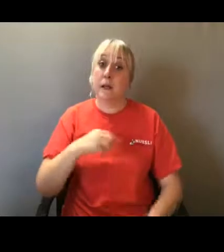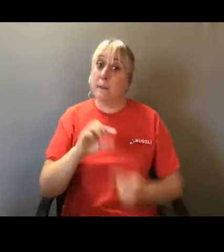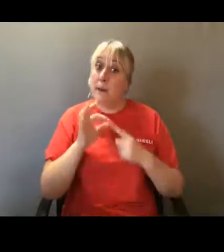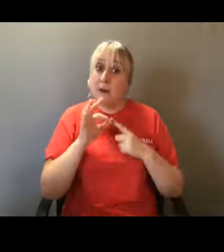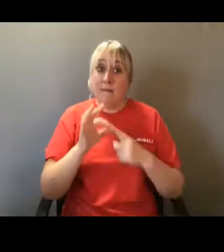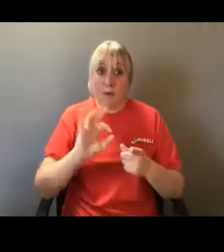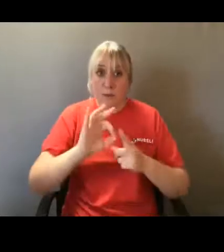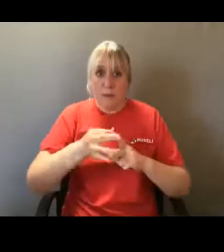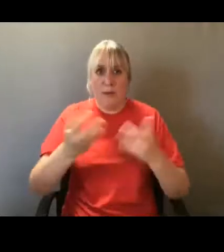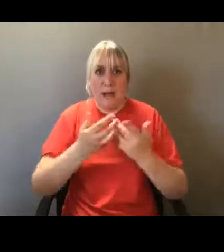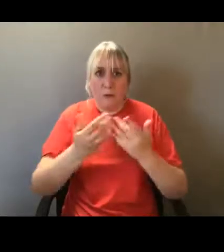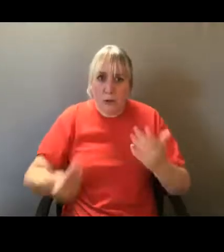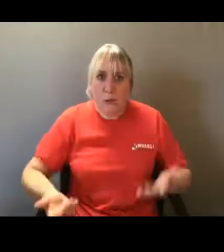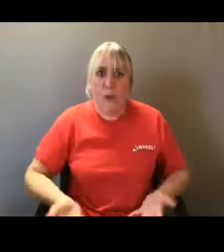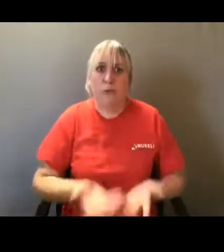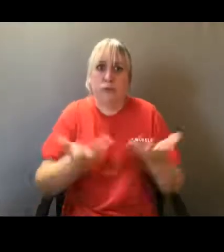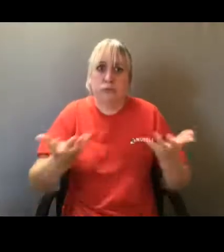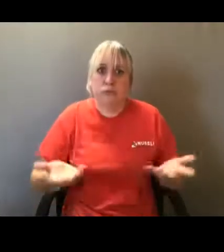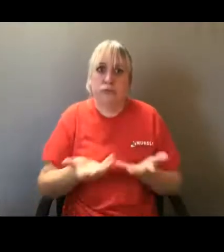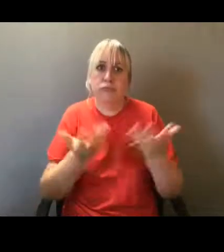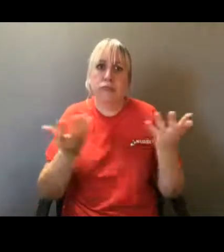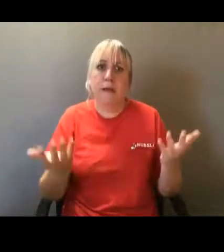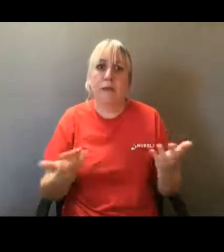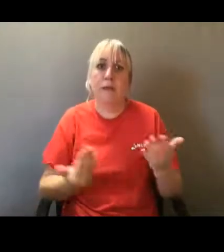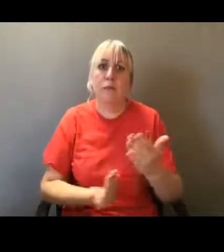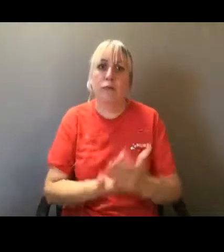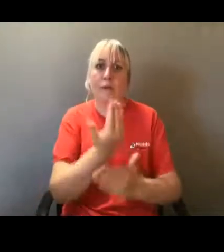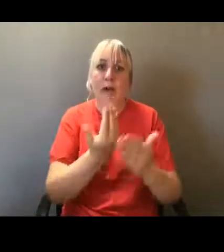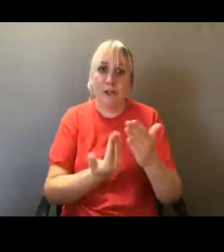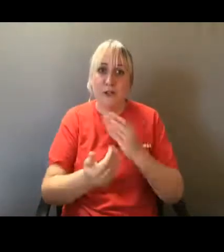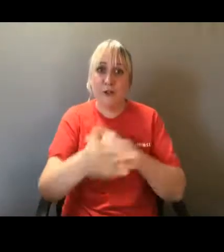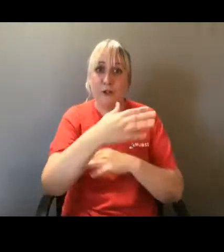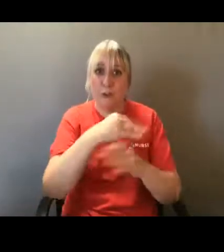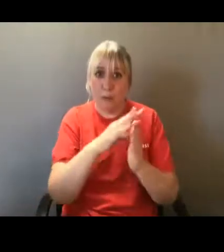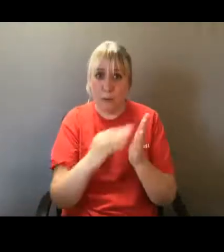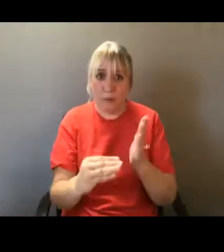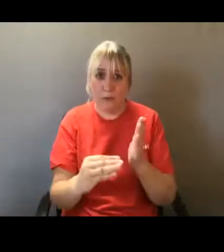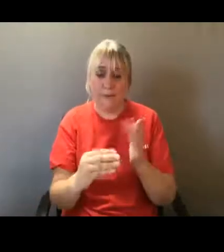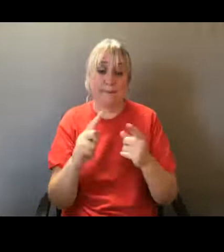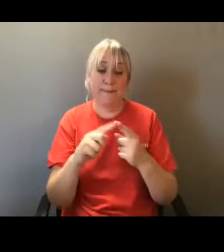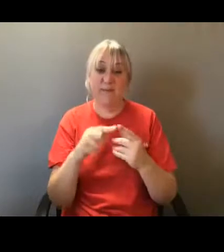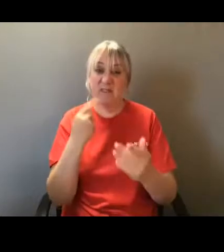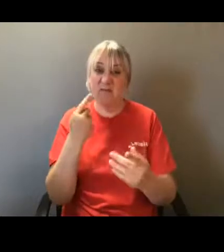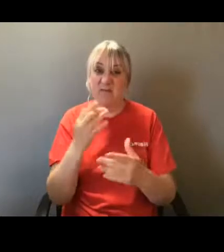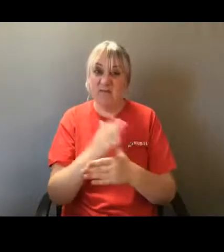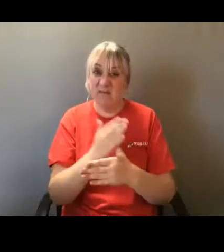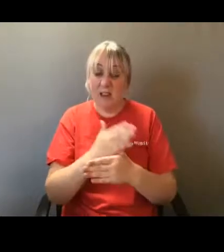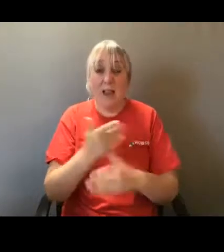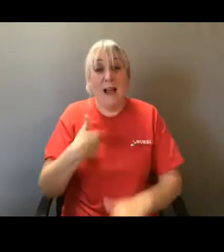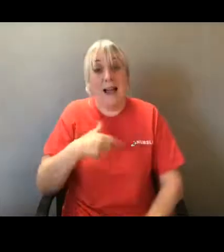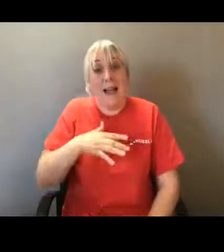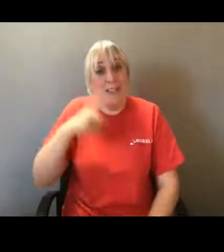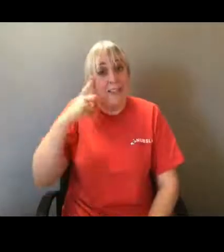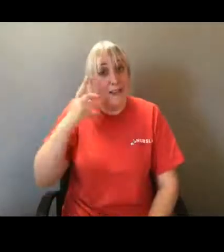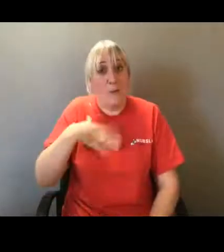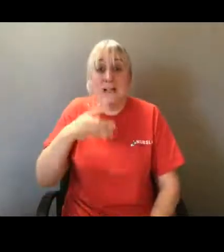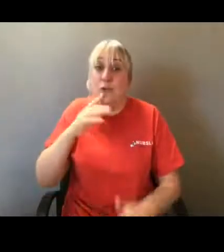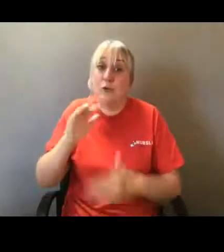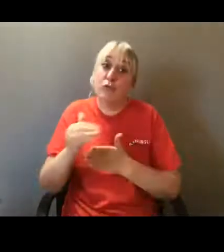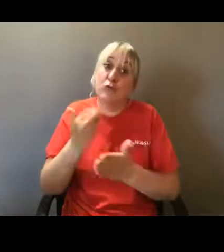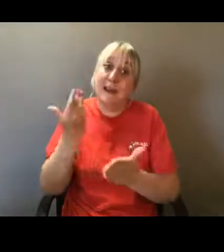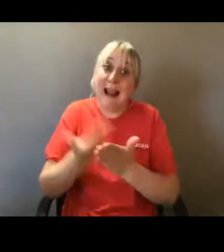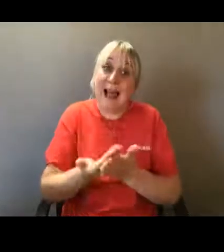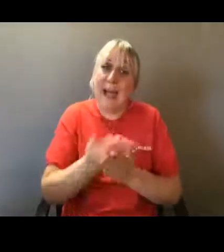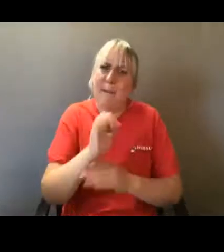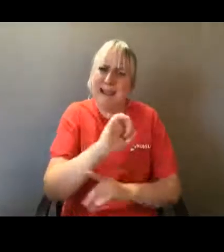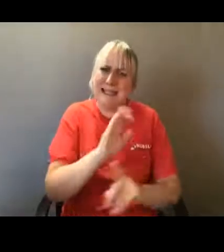of disability. Within that, I think we need to reclaim Oliver's intentions and start to frame the social model as an idea